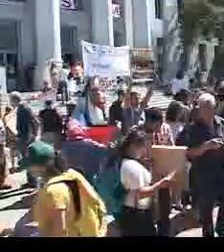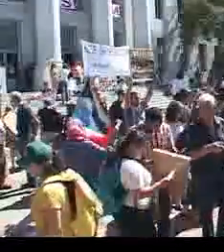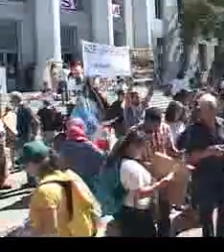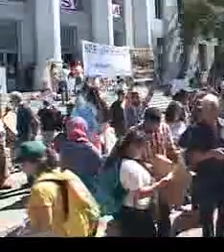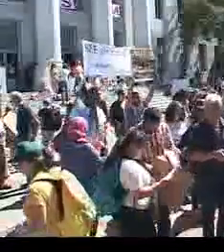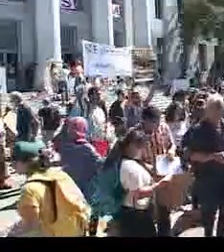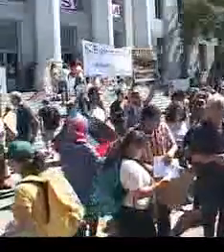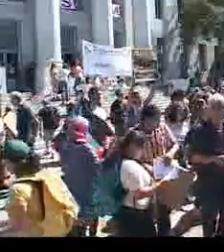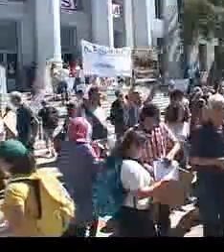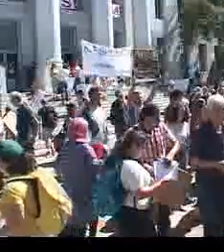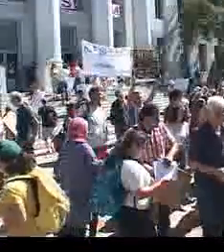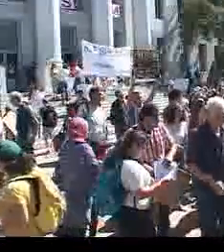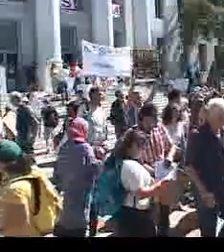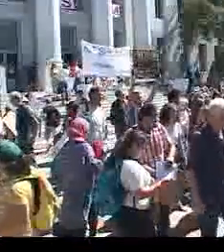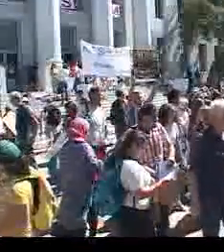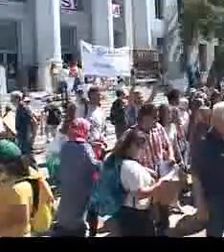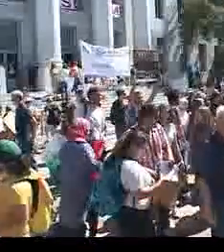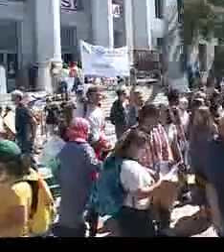Okay.